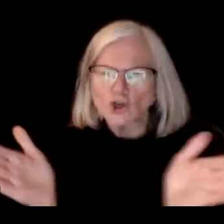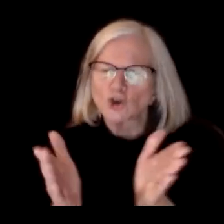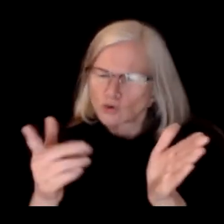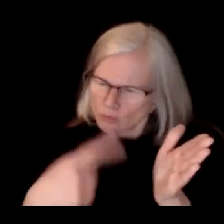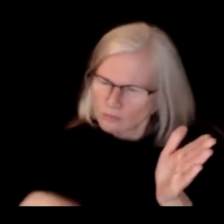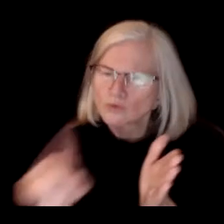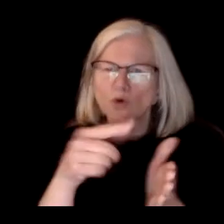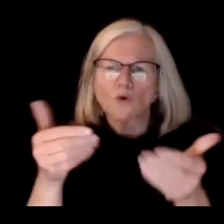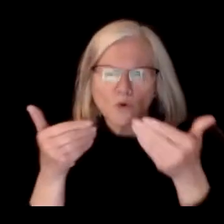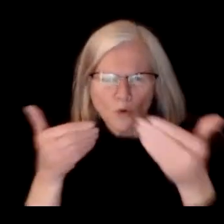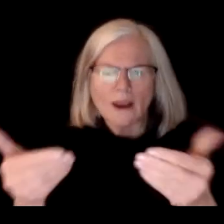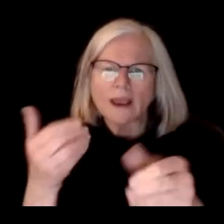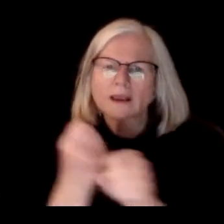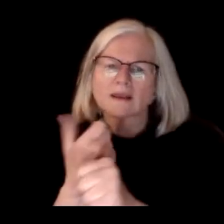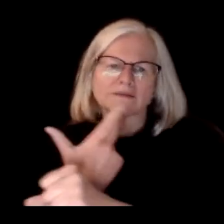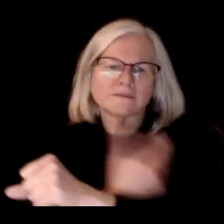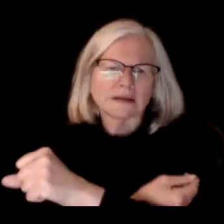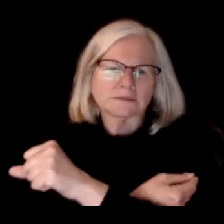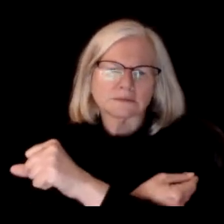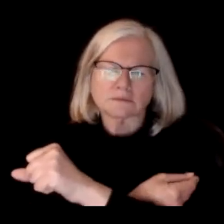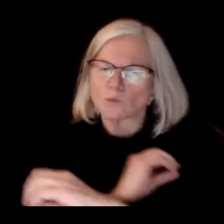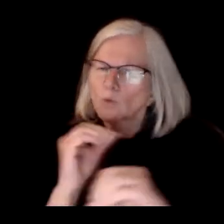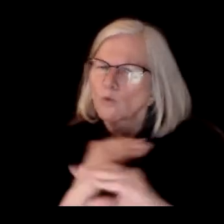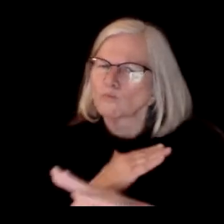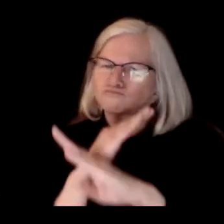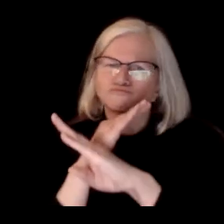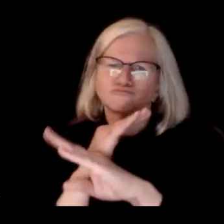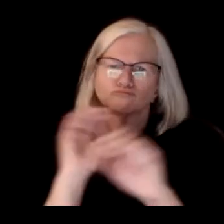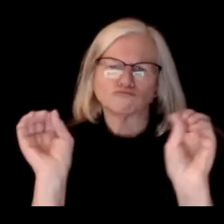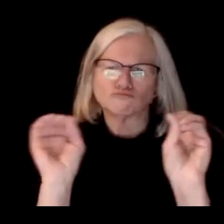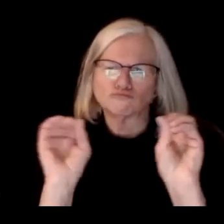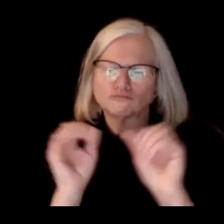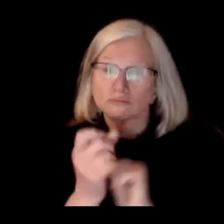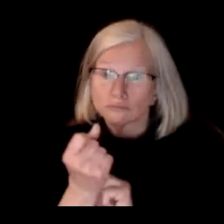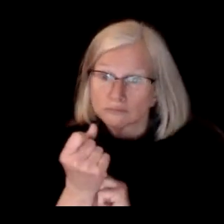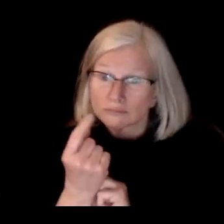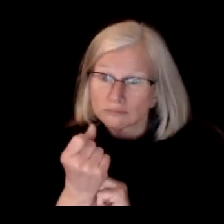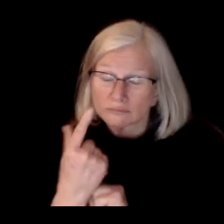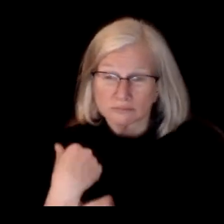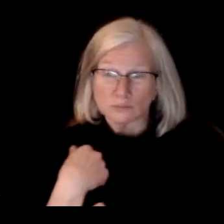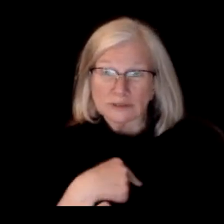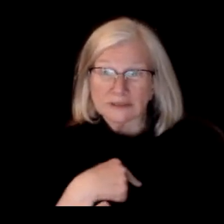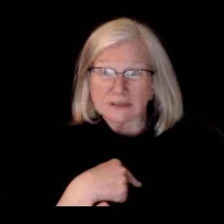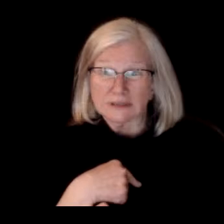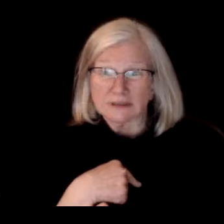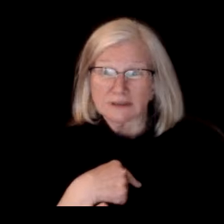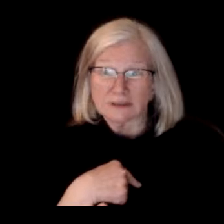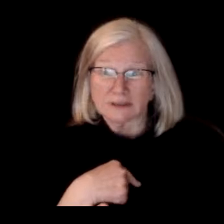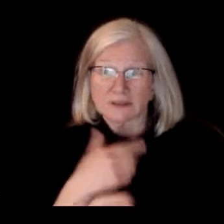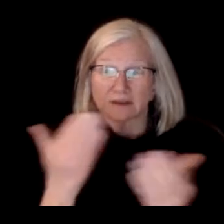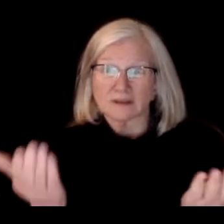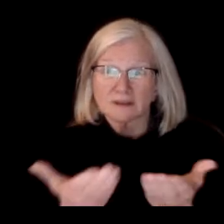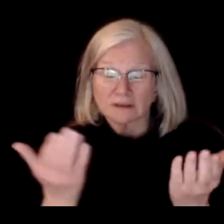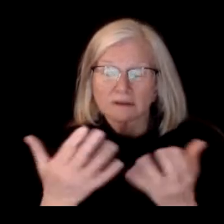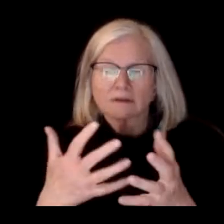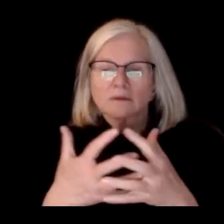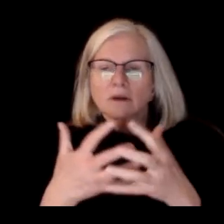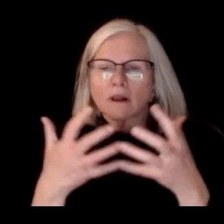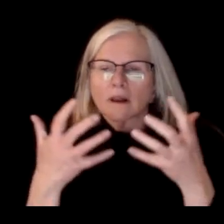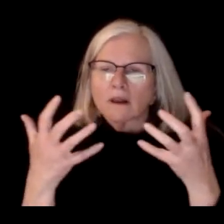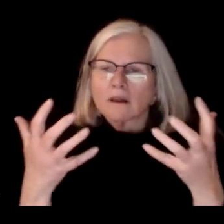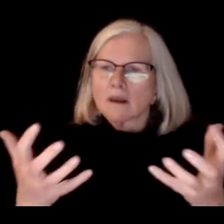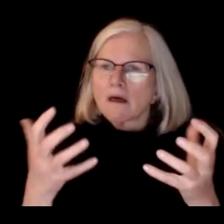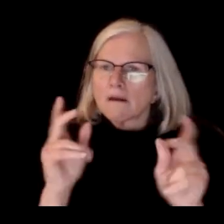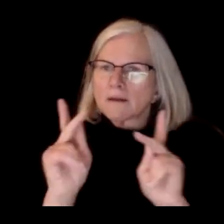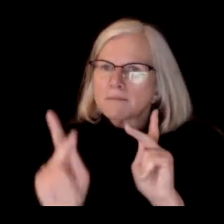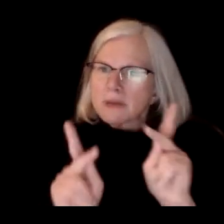the reality is that we have far more Minnesotans eligible for getting the vaccine than we have doses available from the federal